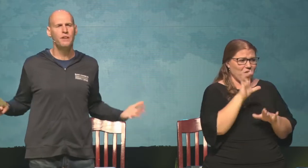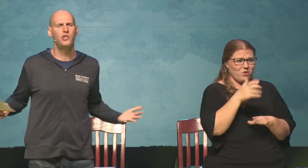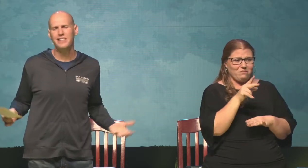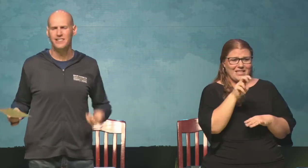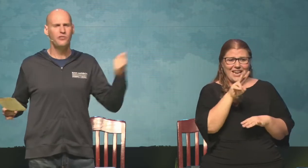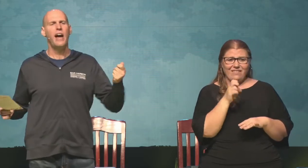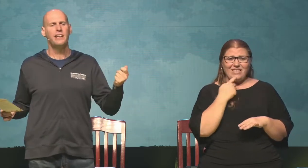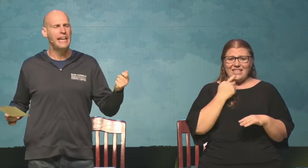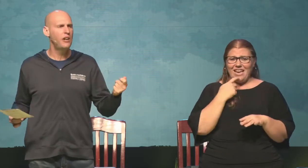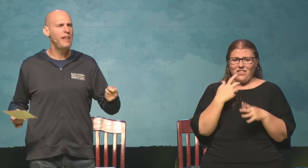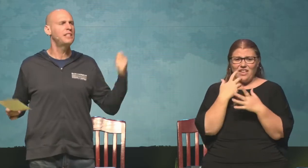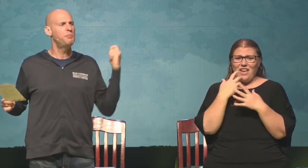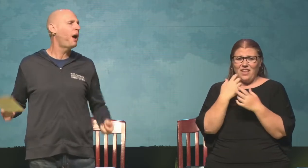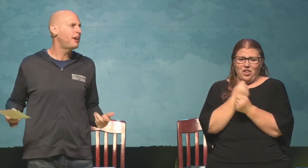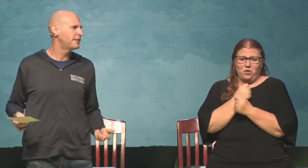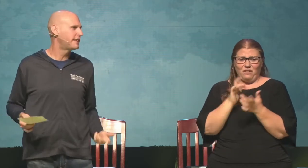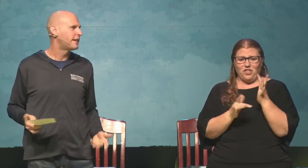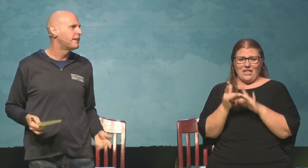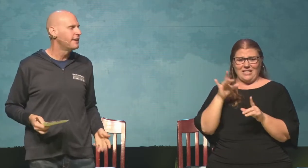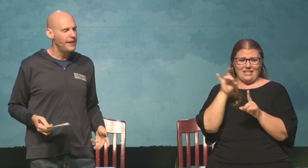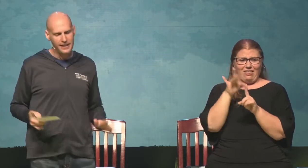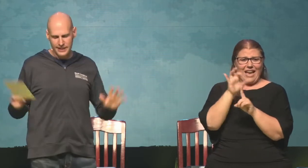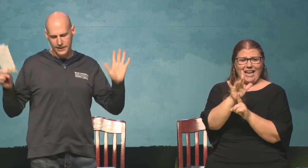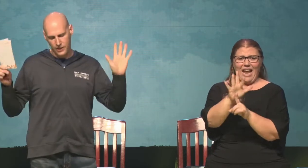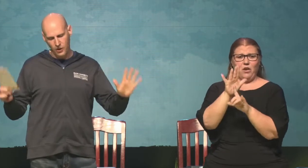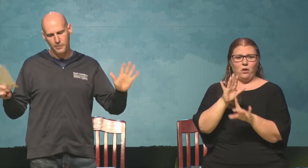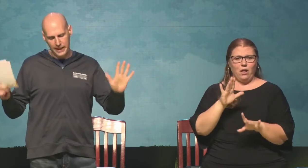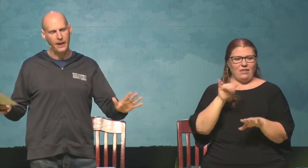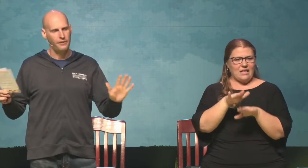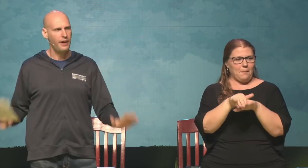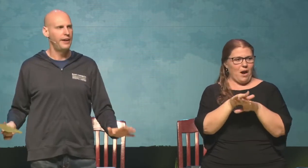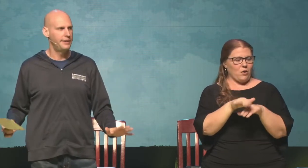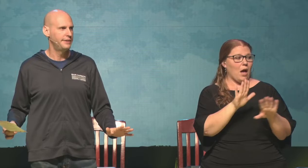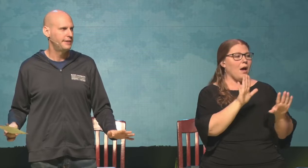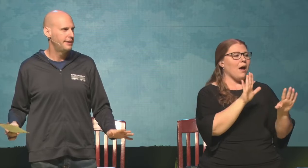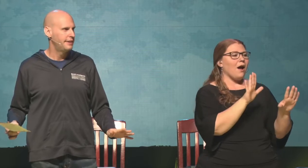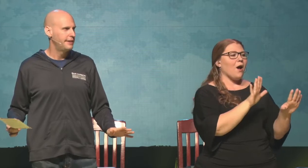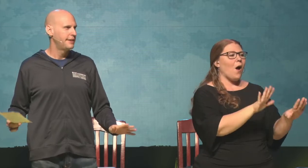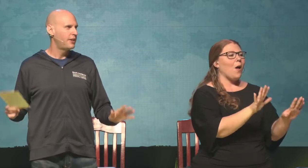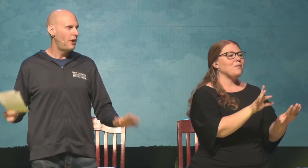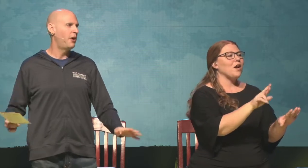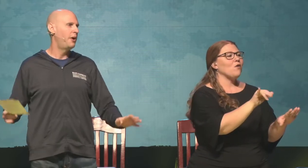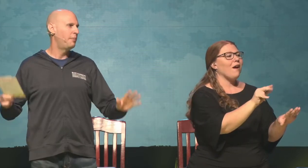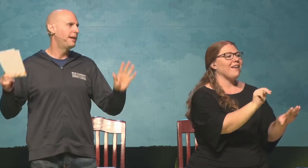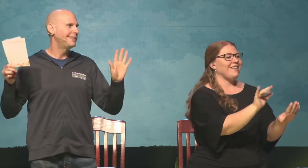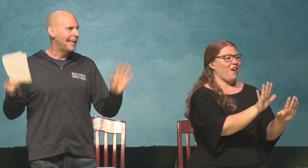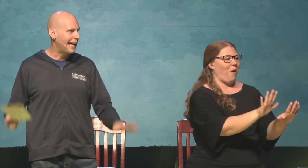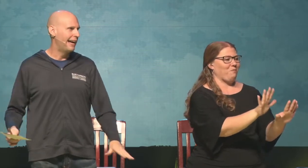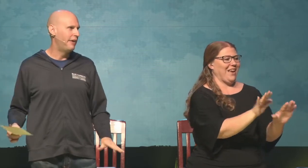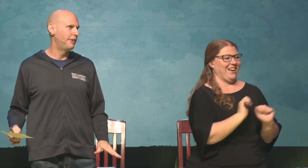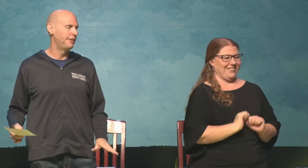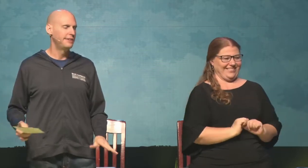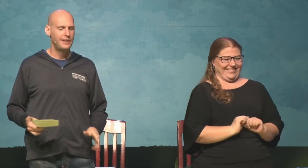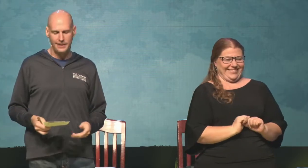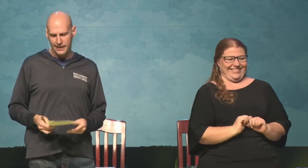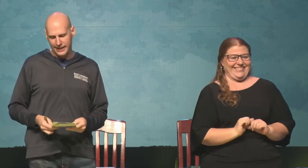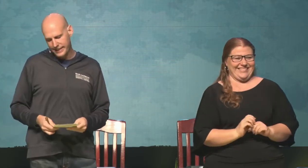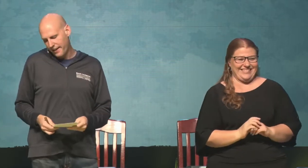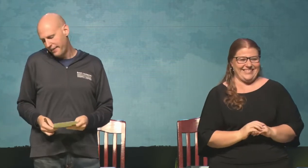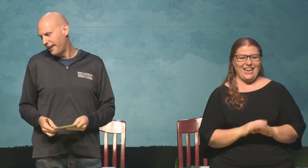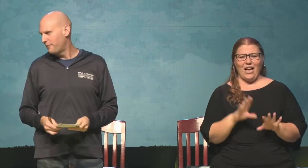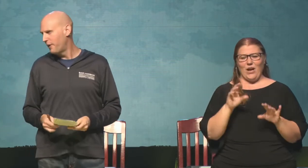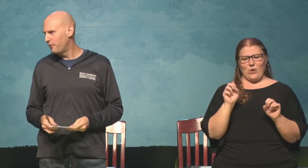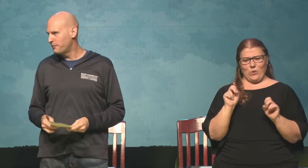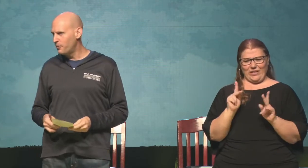you love Jesus and light a candle. That's hypocrisy. And they said, calm down, Ryan. Calm down. And I